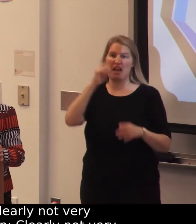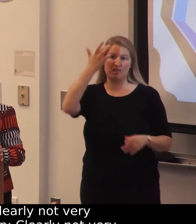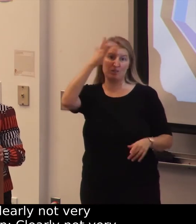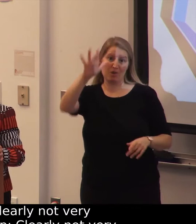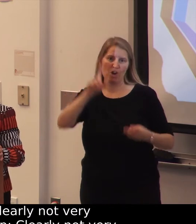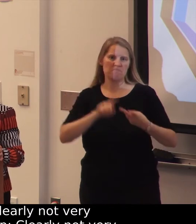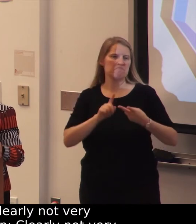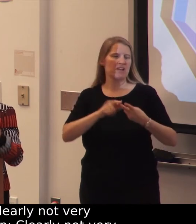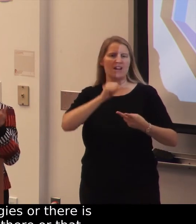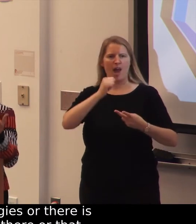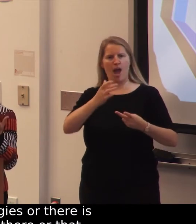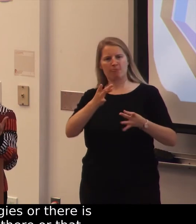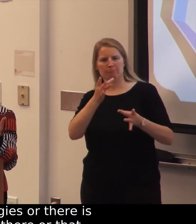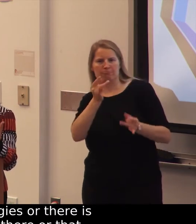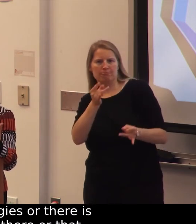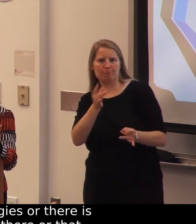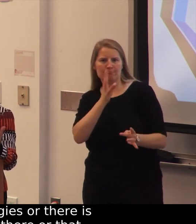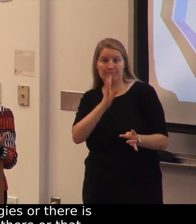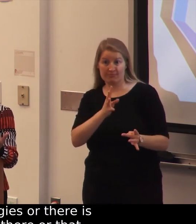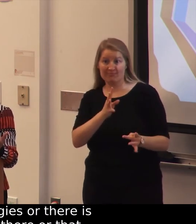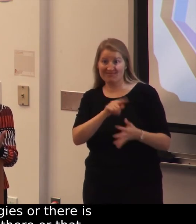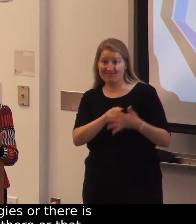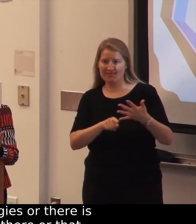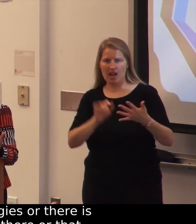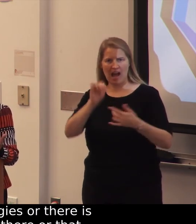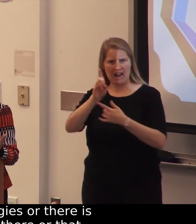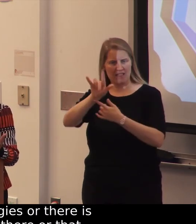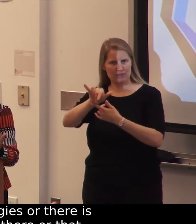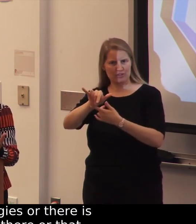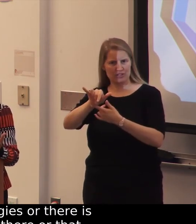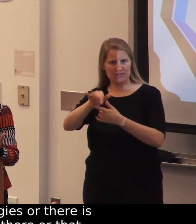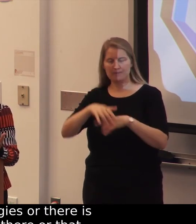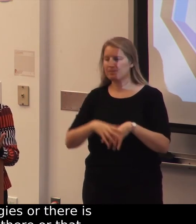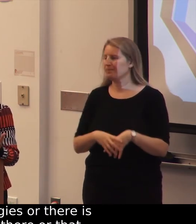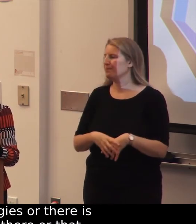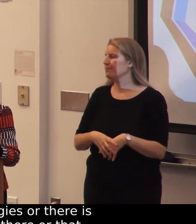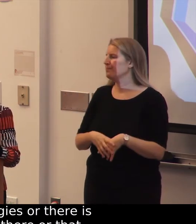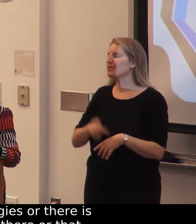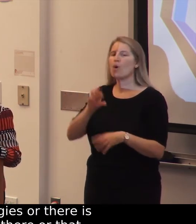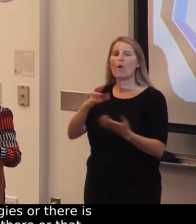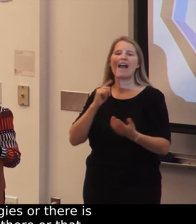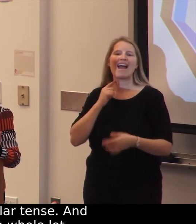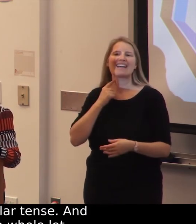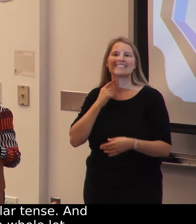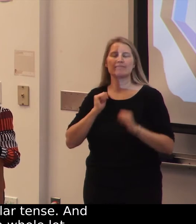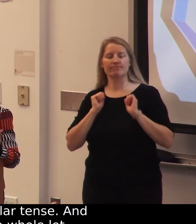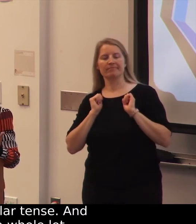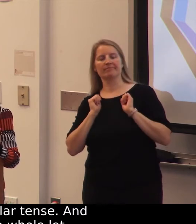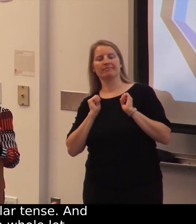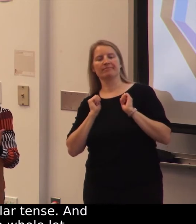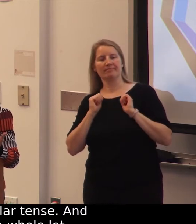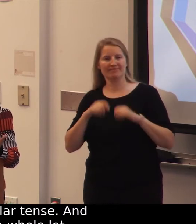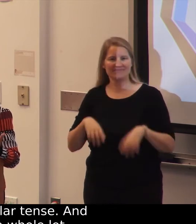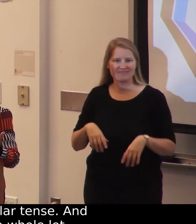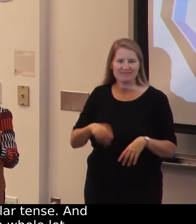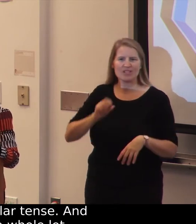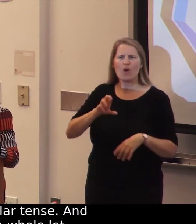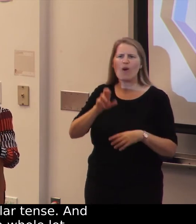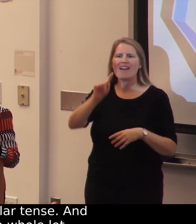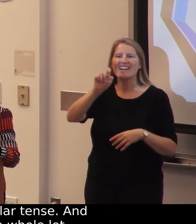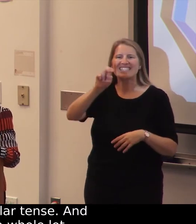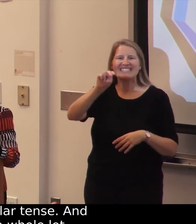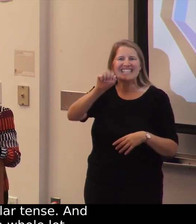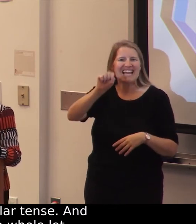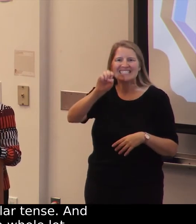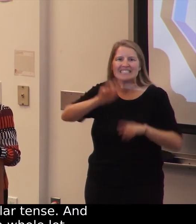very articulate, right? So we have ideologies, or there's an accent there, right? Or that person doesn't use this particular tense,